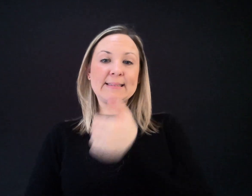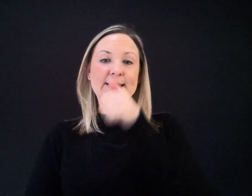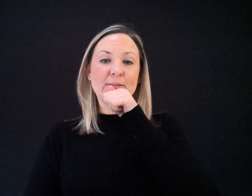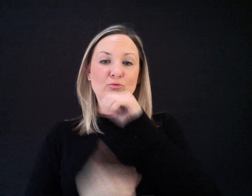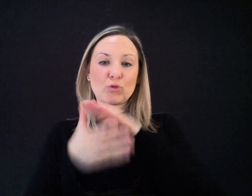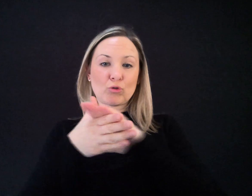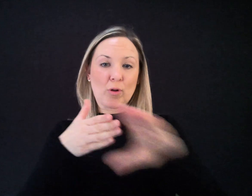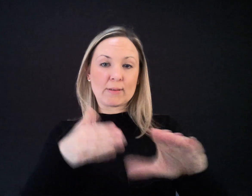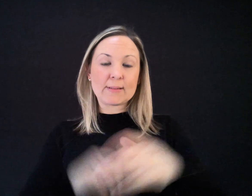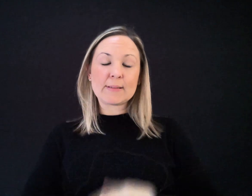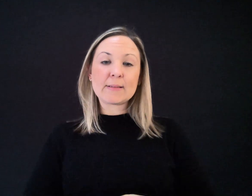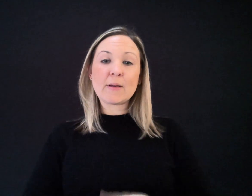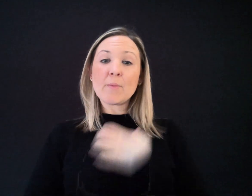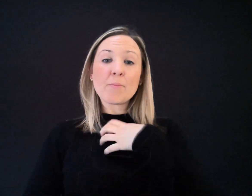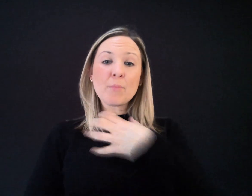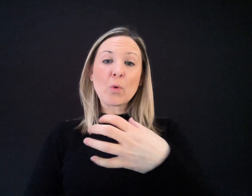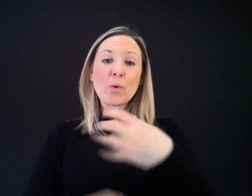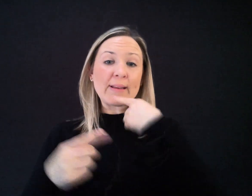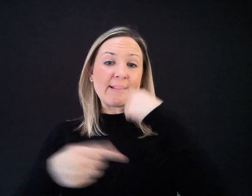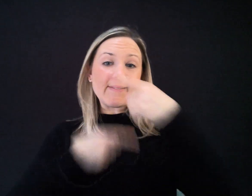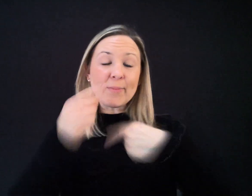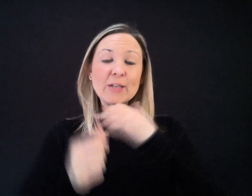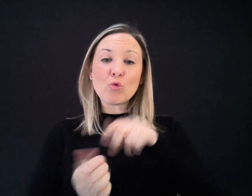more information or to register, please email